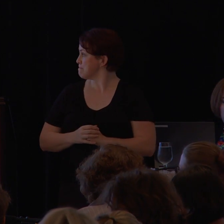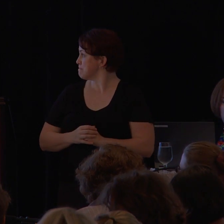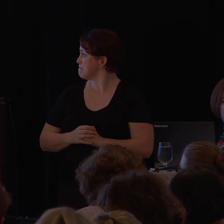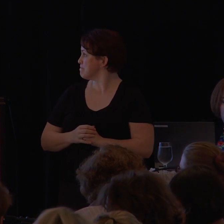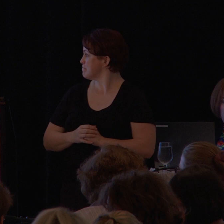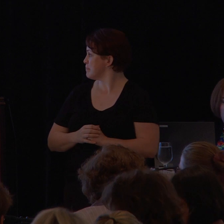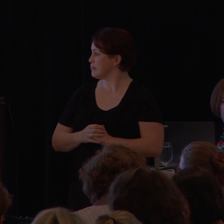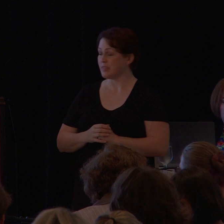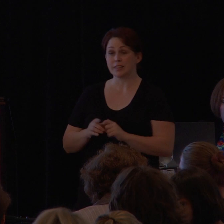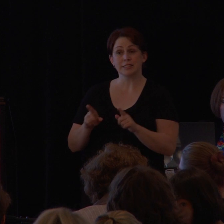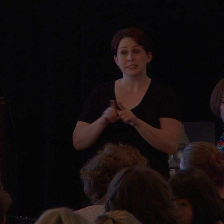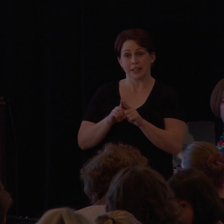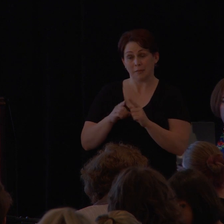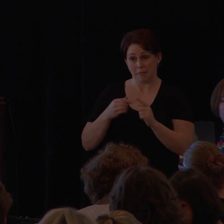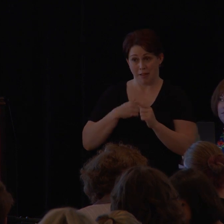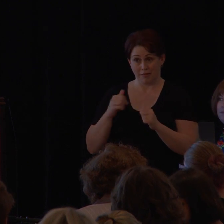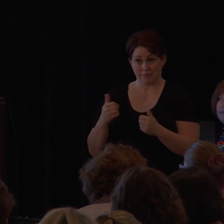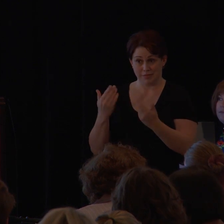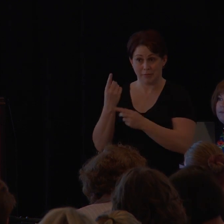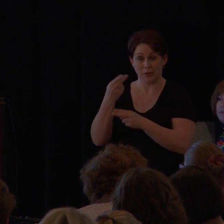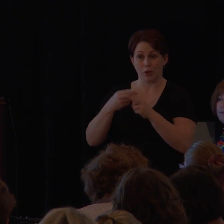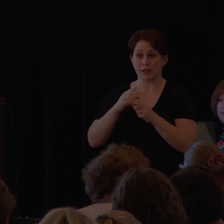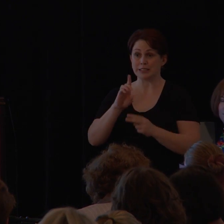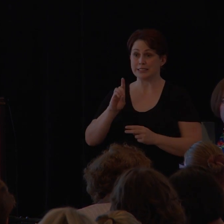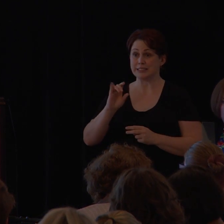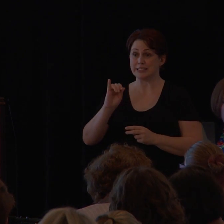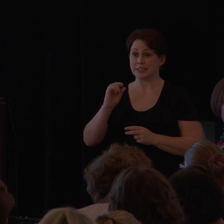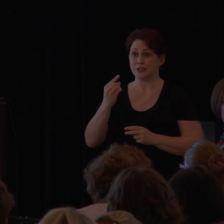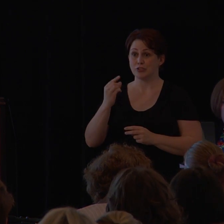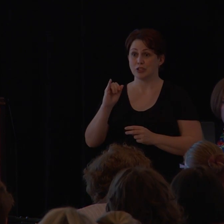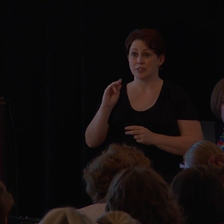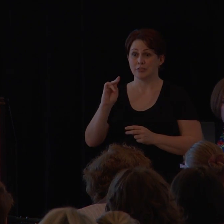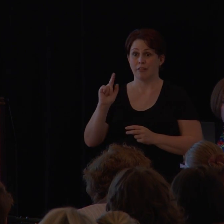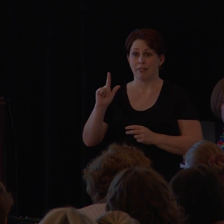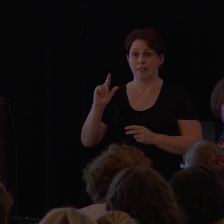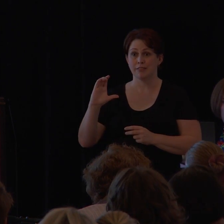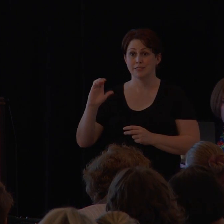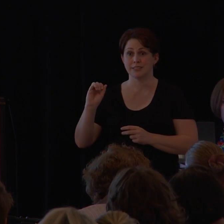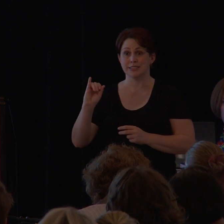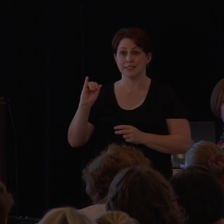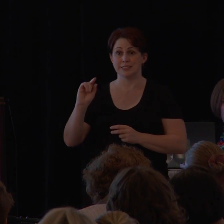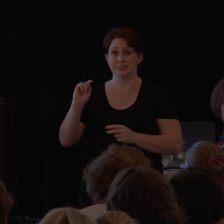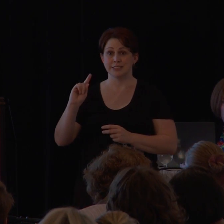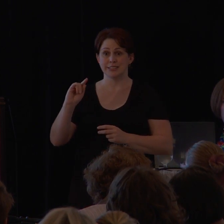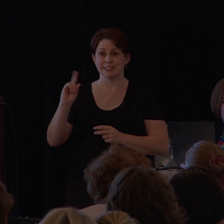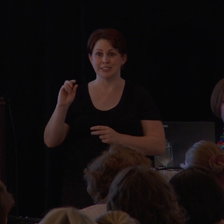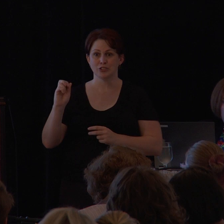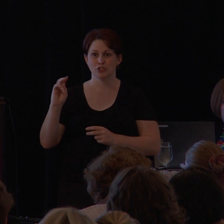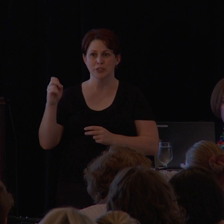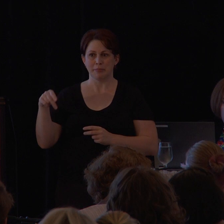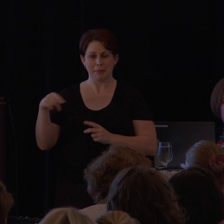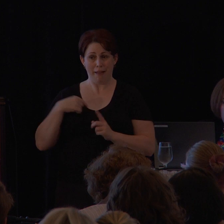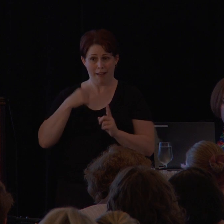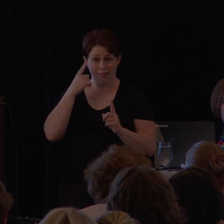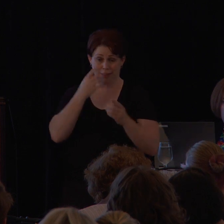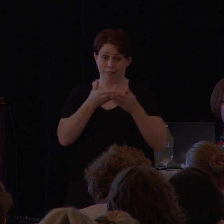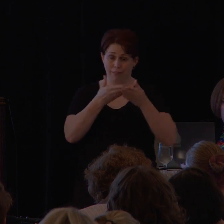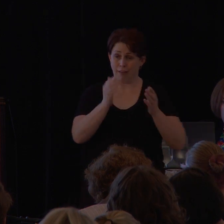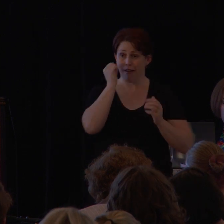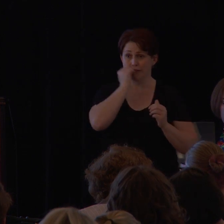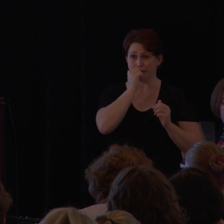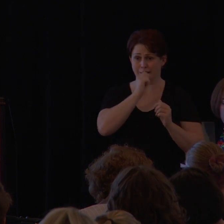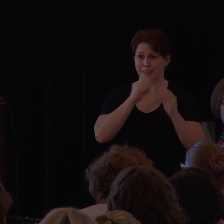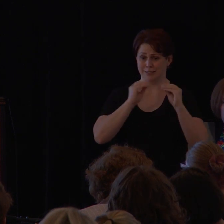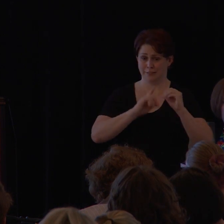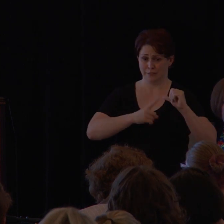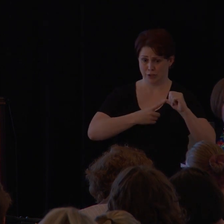digital citizenship. But I'm not sure we even teach citizenship anymore in some of our curriculums, but certainly to the extent that we do or don't. We also need to